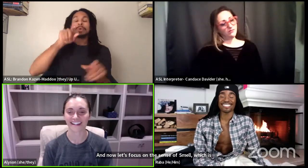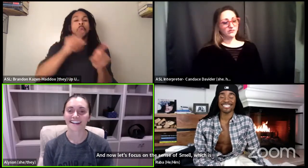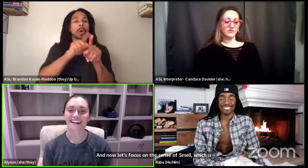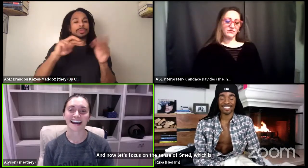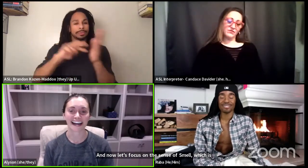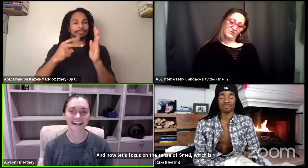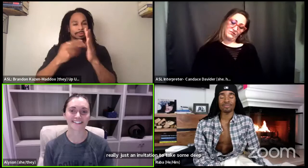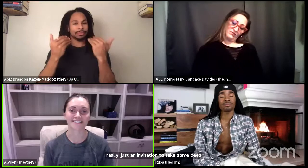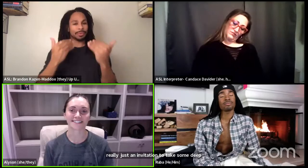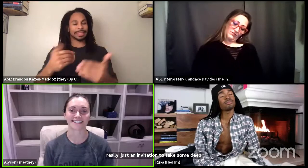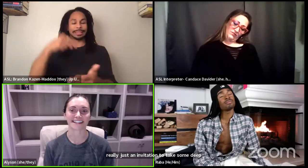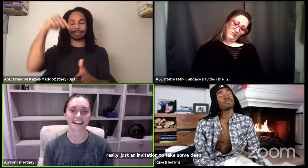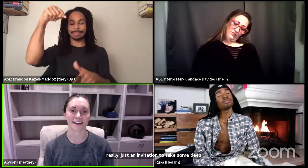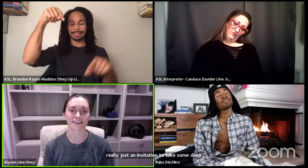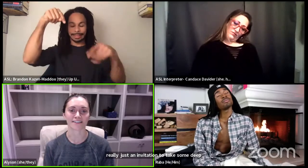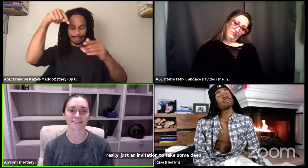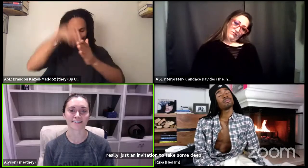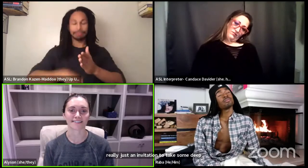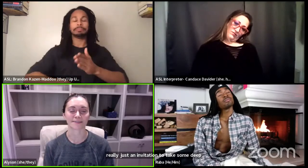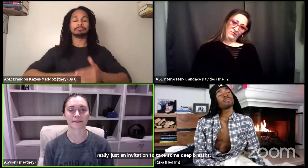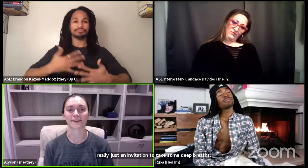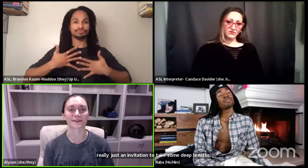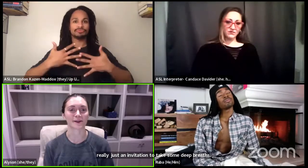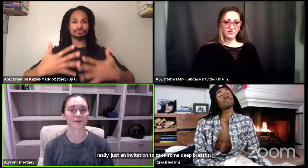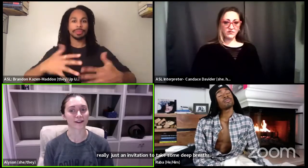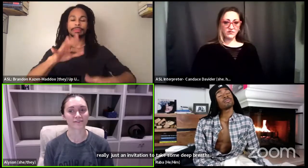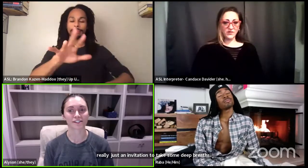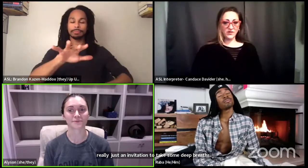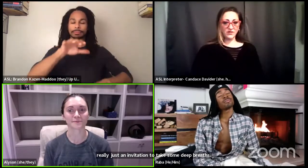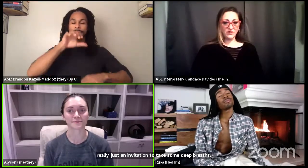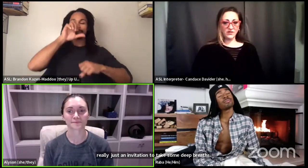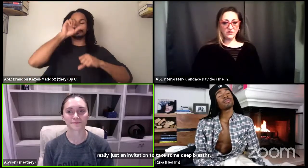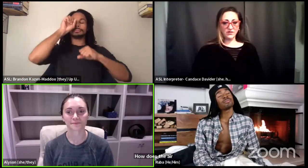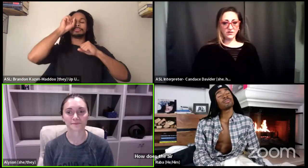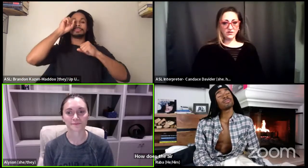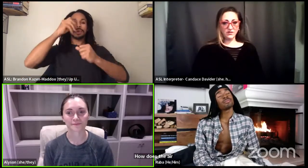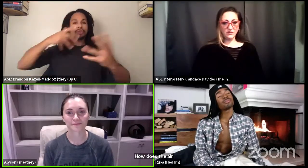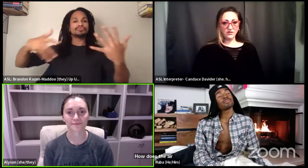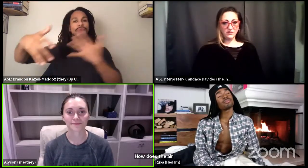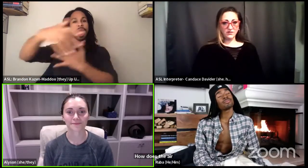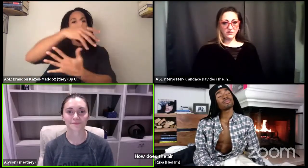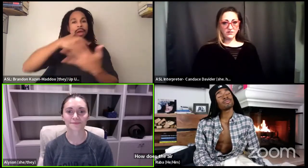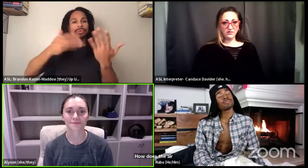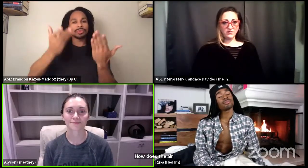breaths. How does the air smell around you?